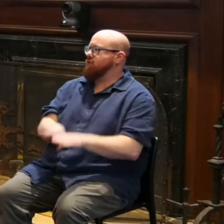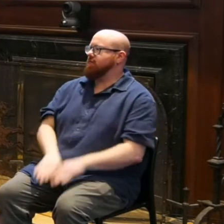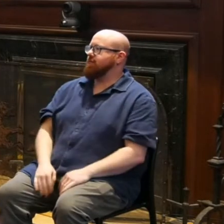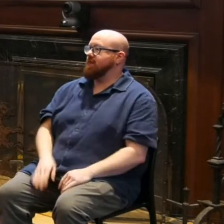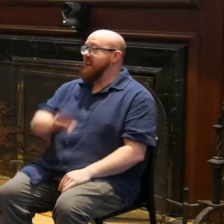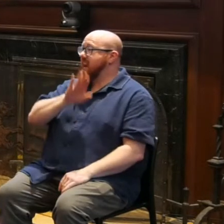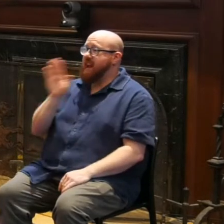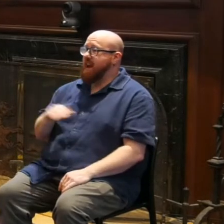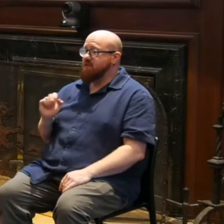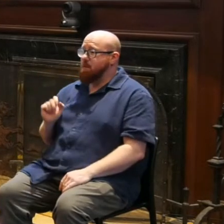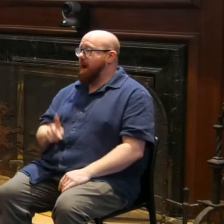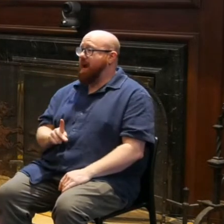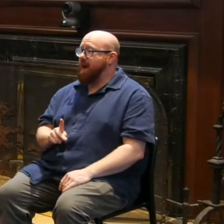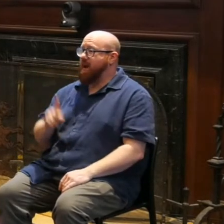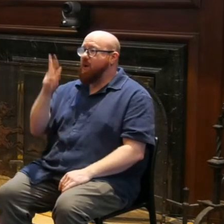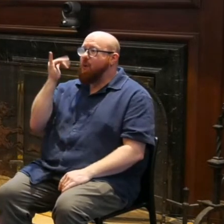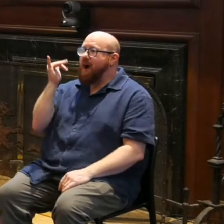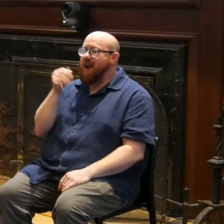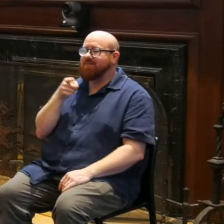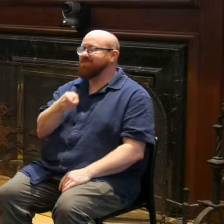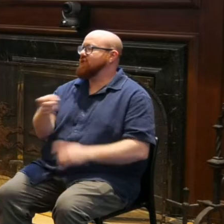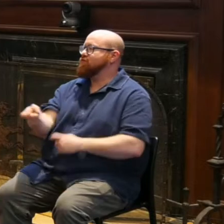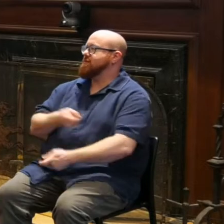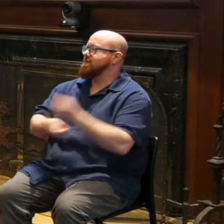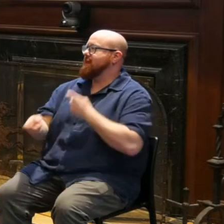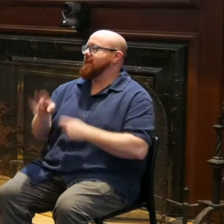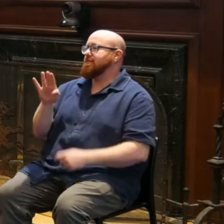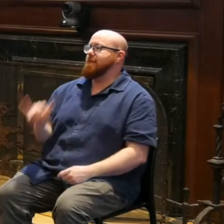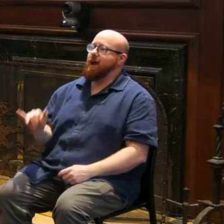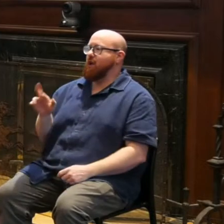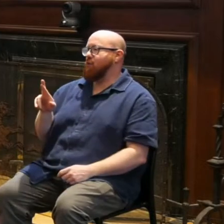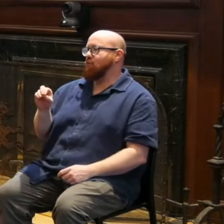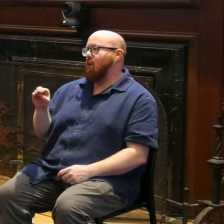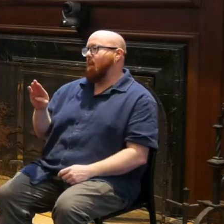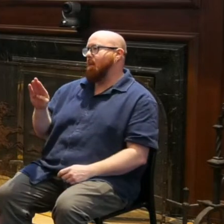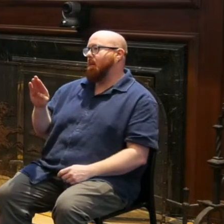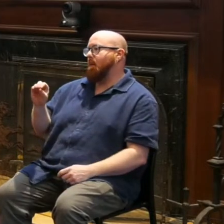back because they'd been replaced by robots.